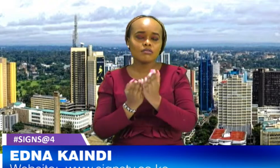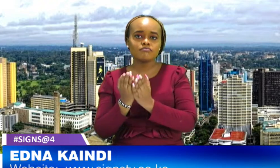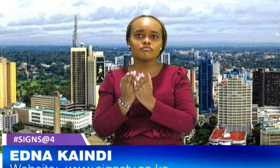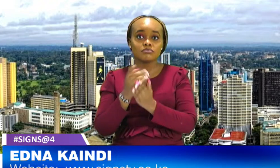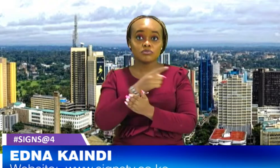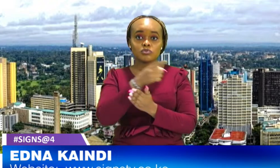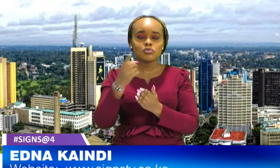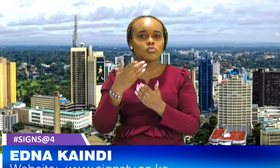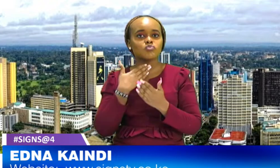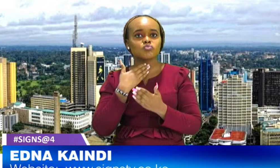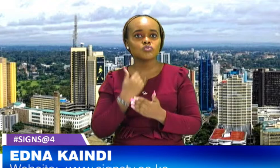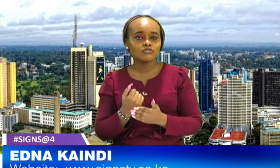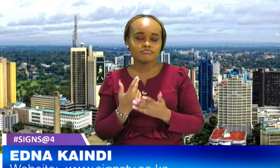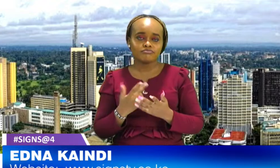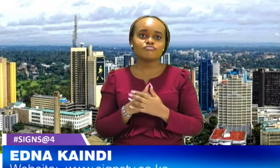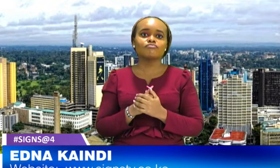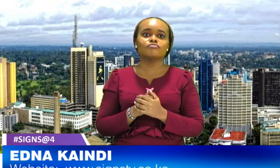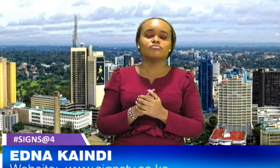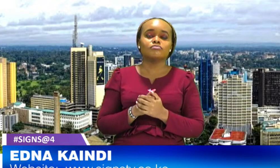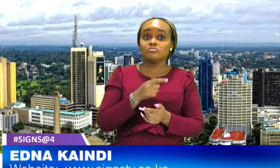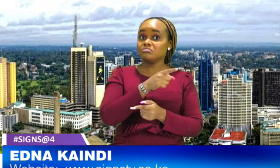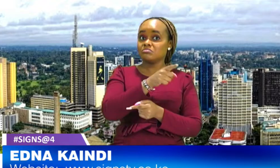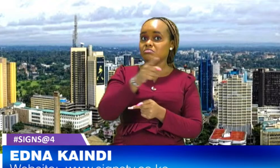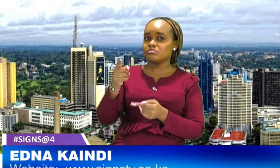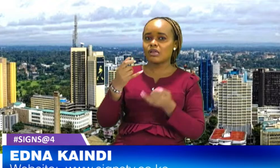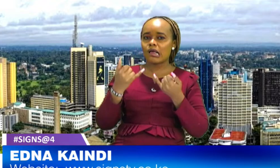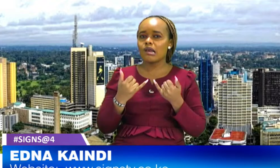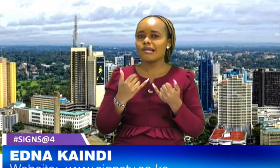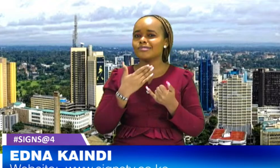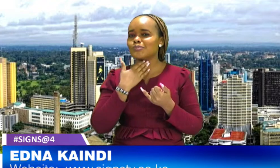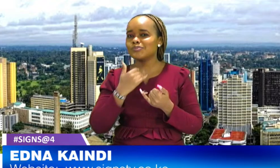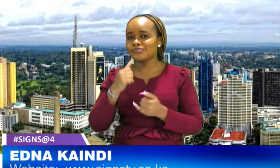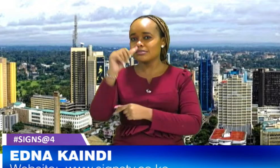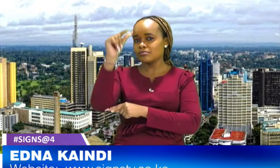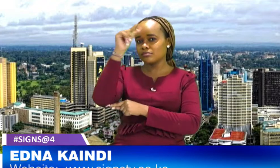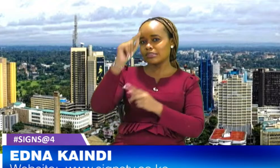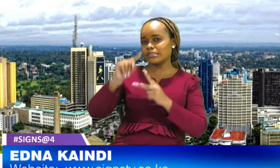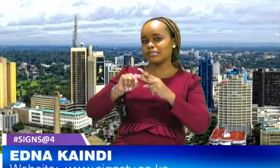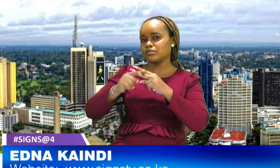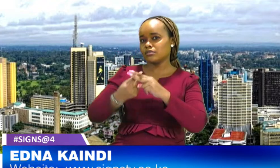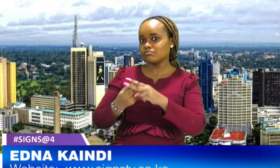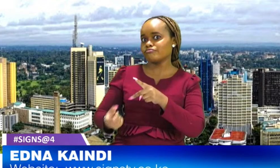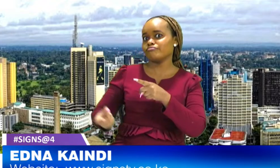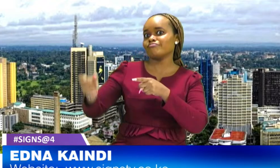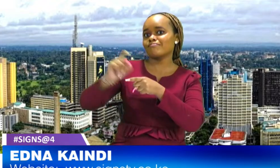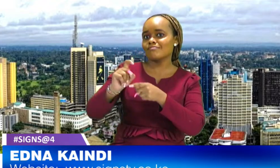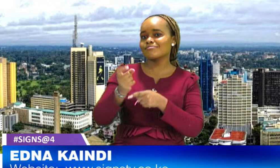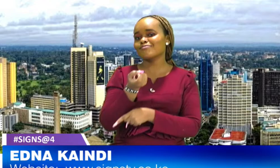They now want the government to establish an enhanced medical cover for civil servants in